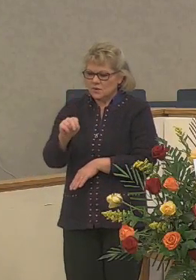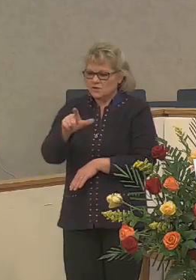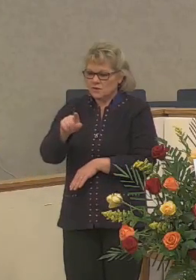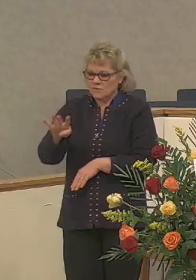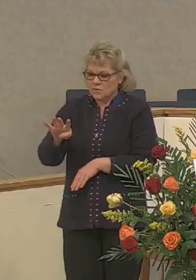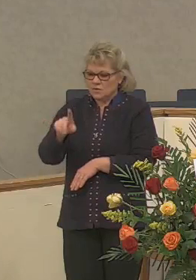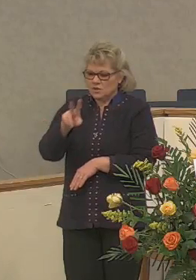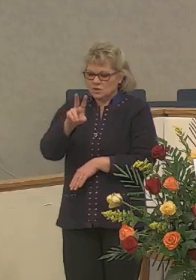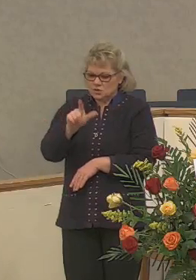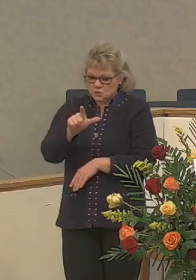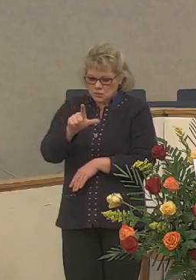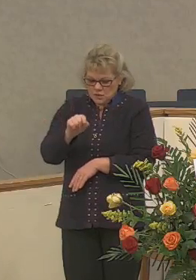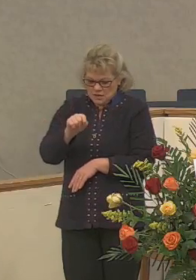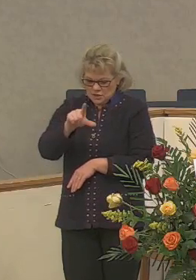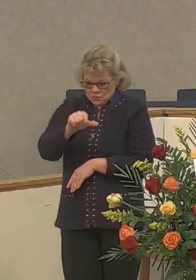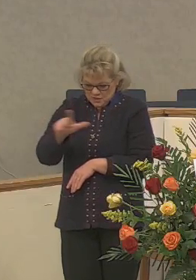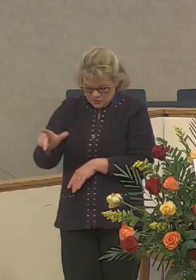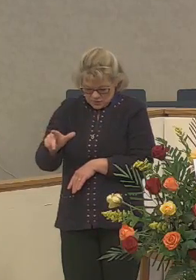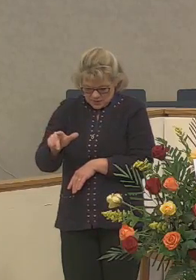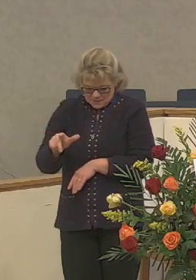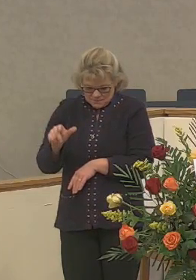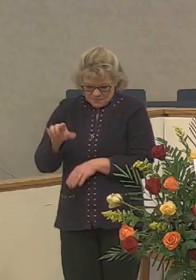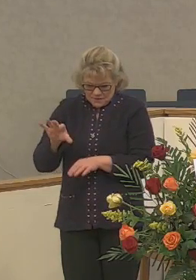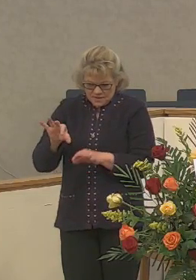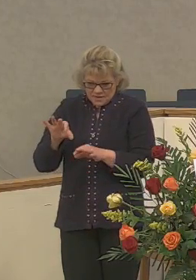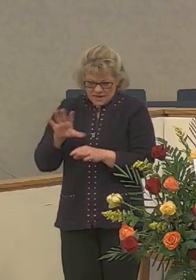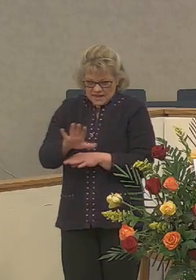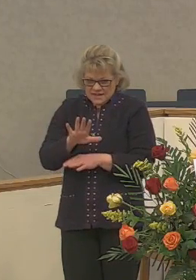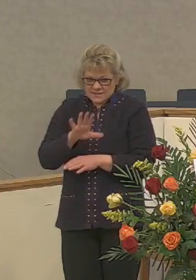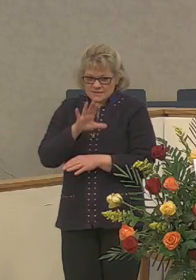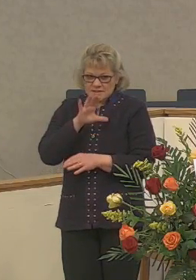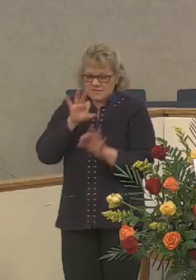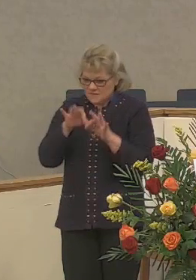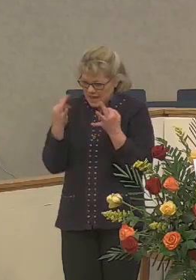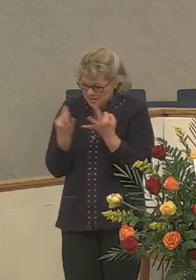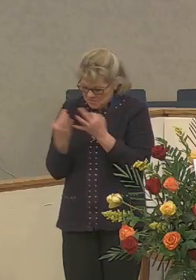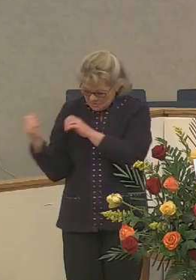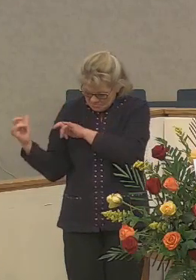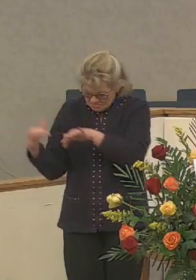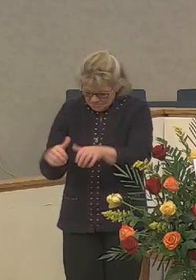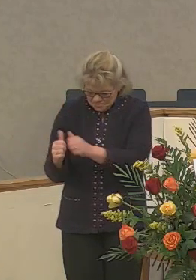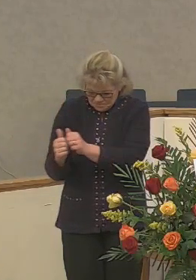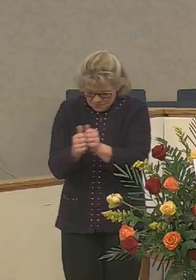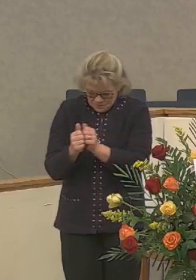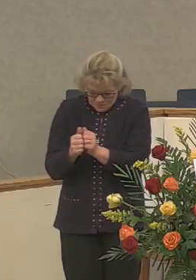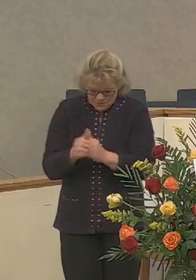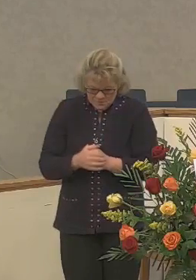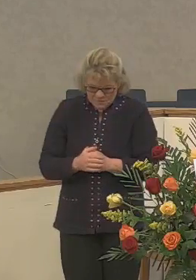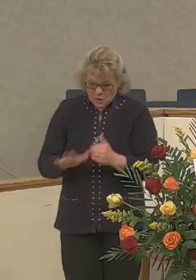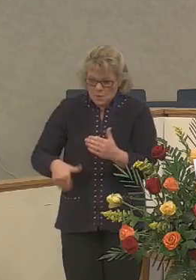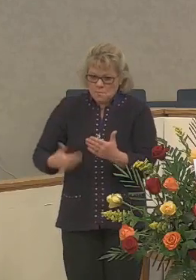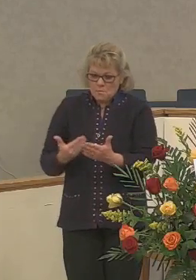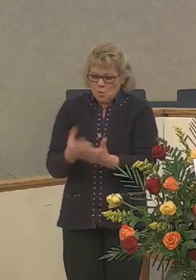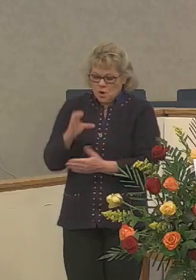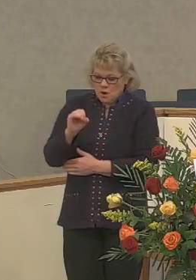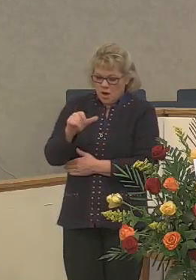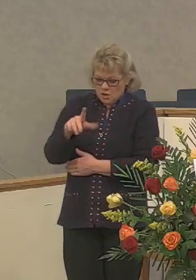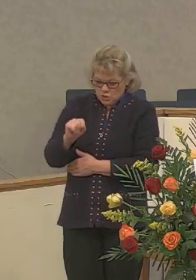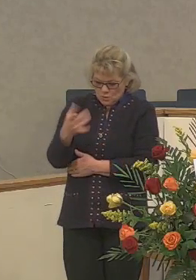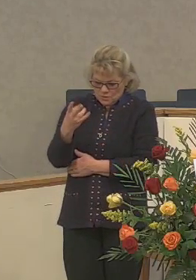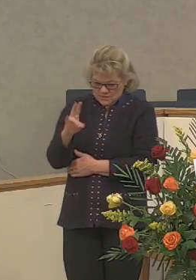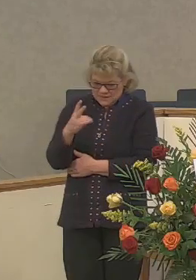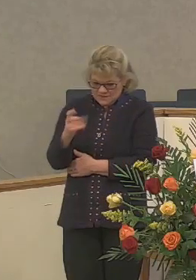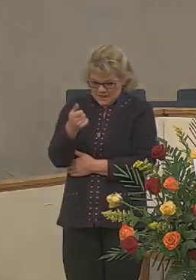24th, 2023. Surrounded by his loving family. He was born October